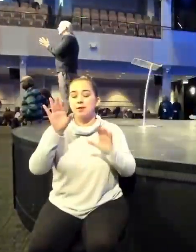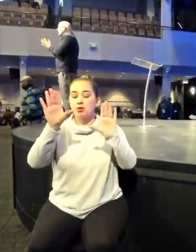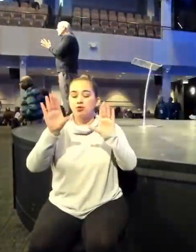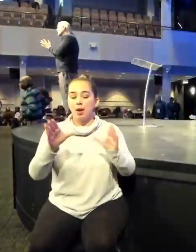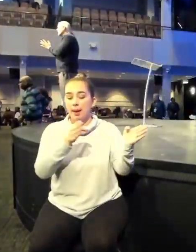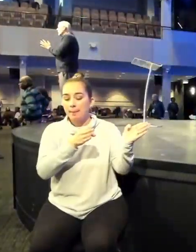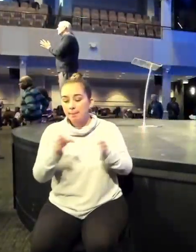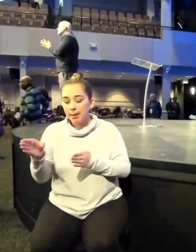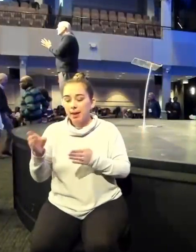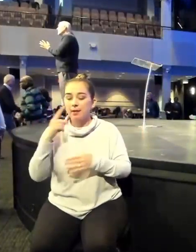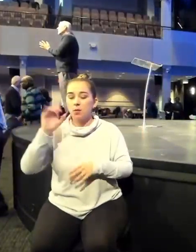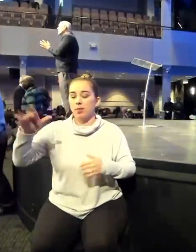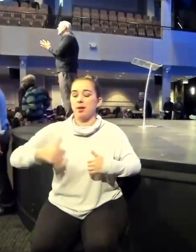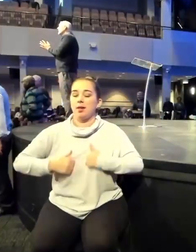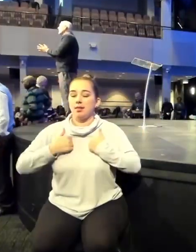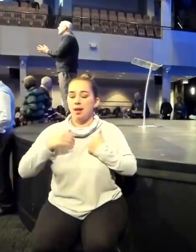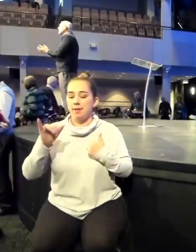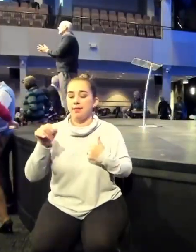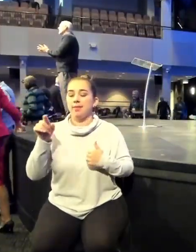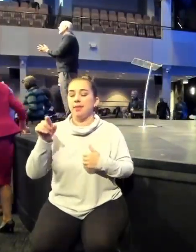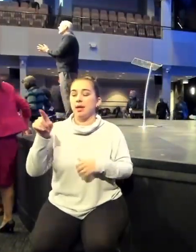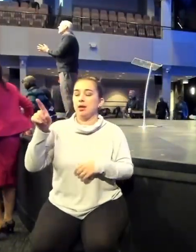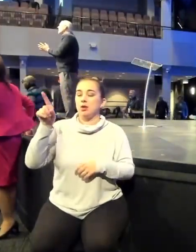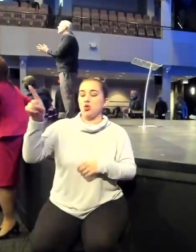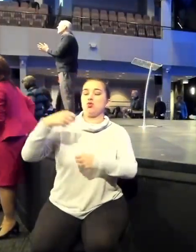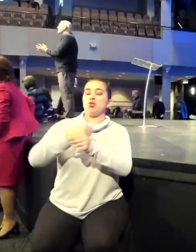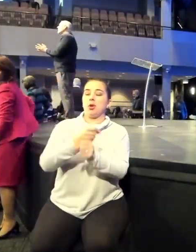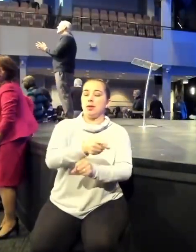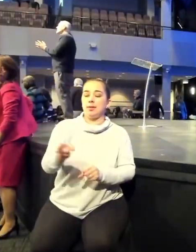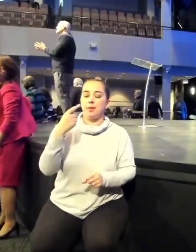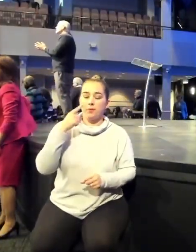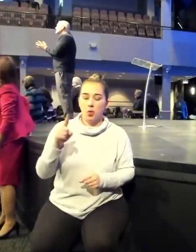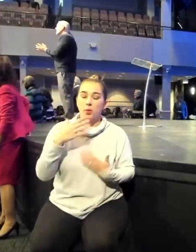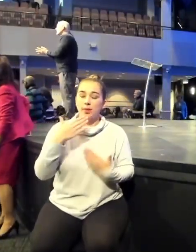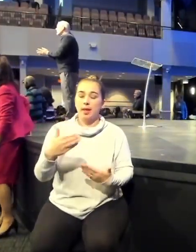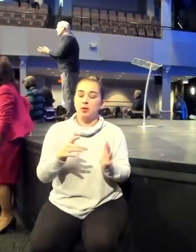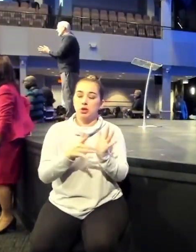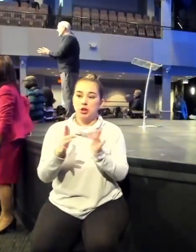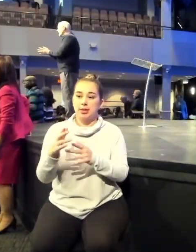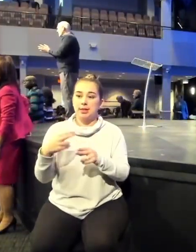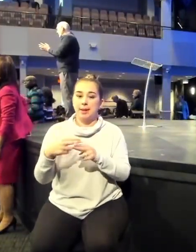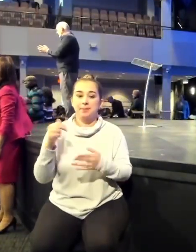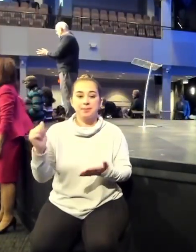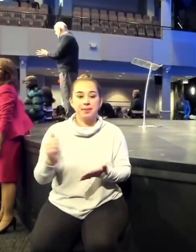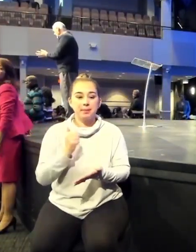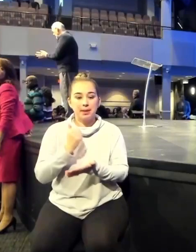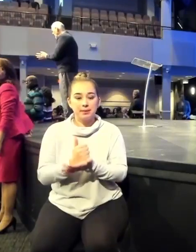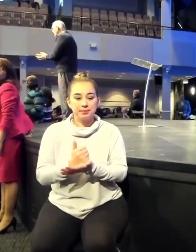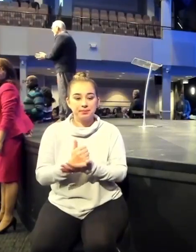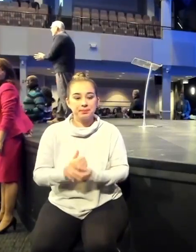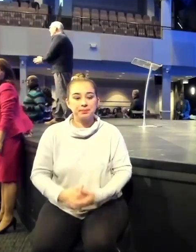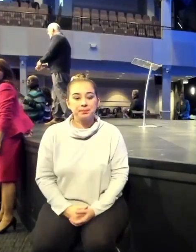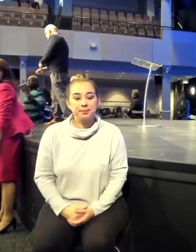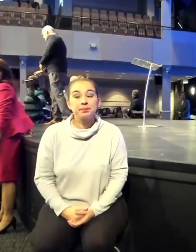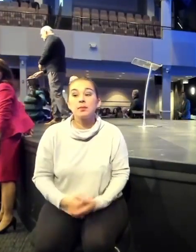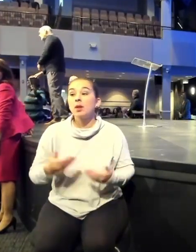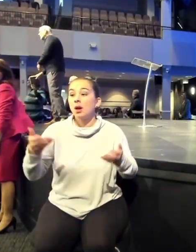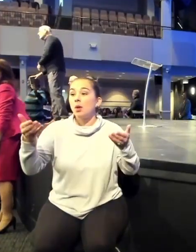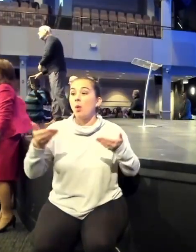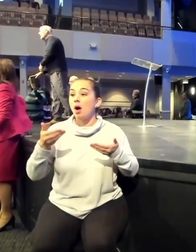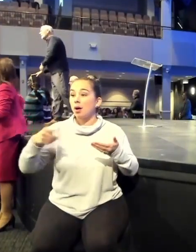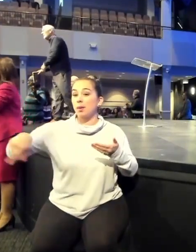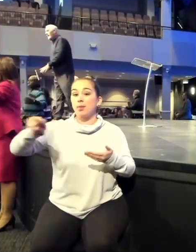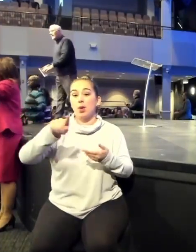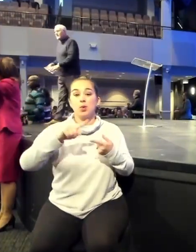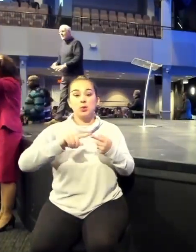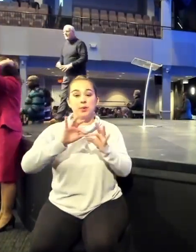fulfill the purpose for which you created them. We thank you for it in Jesus' name. Amen. Can we welcome some people